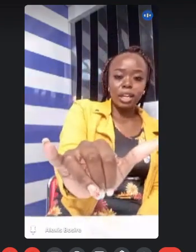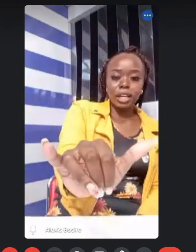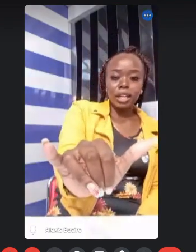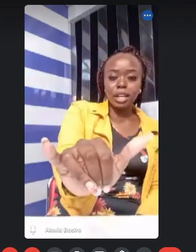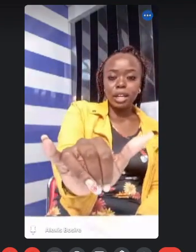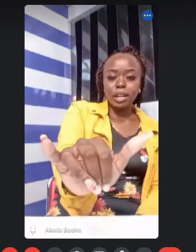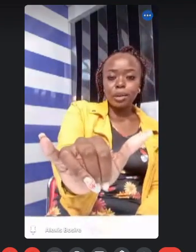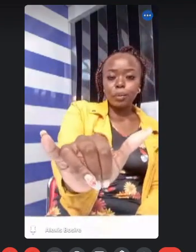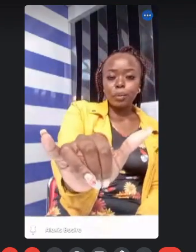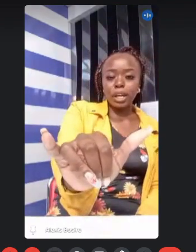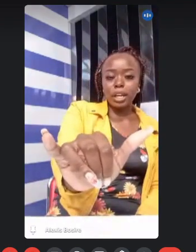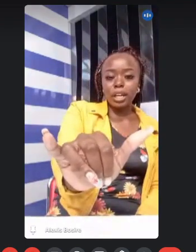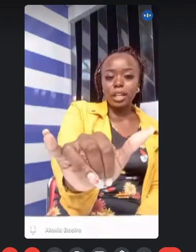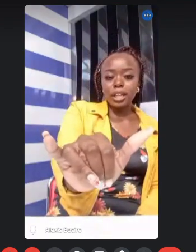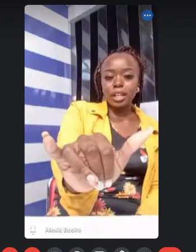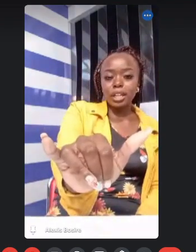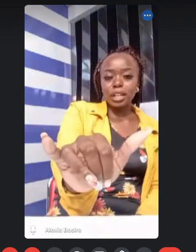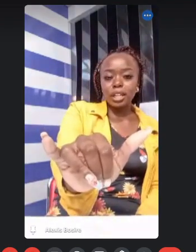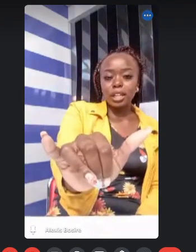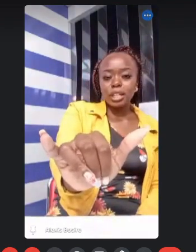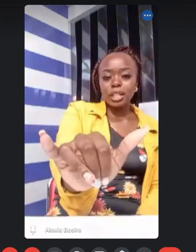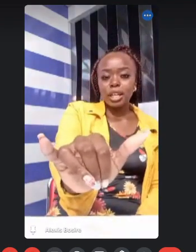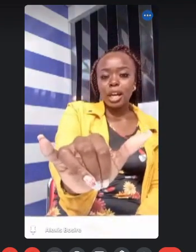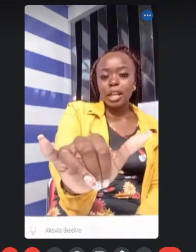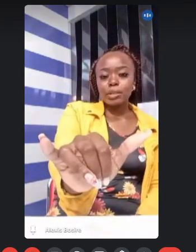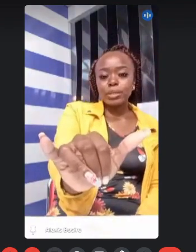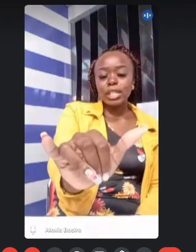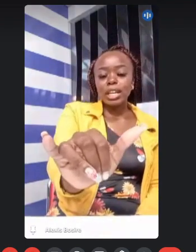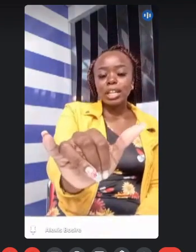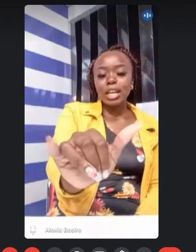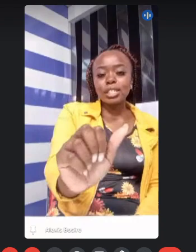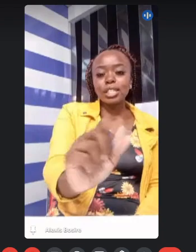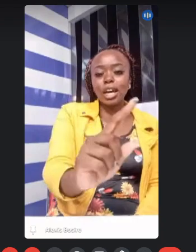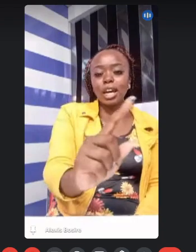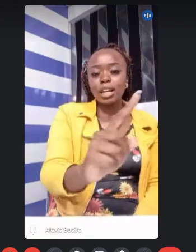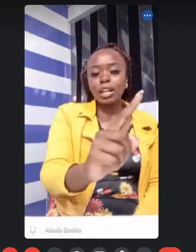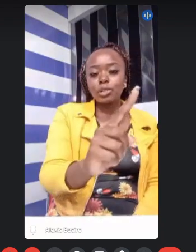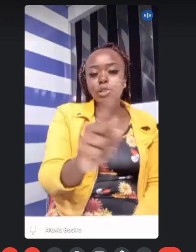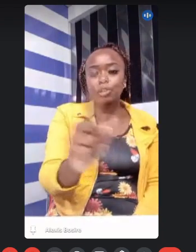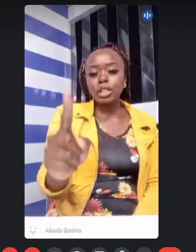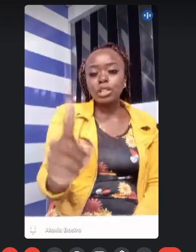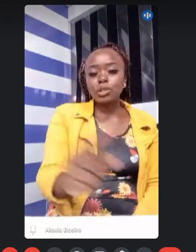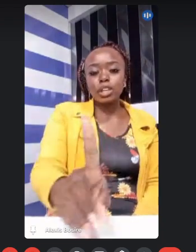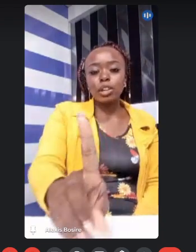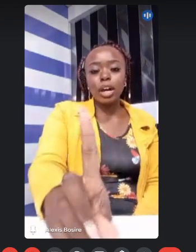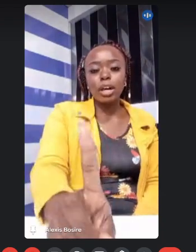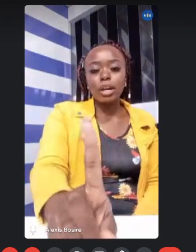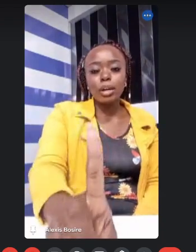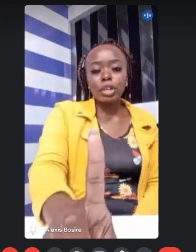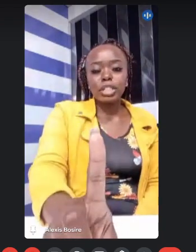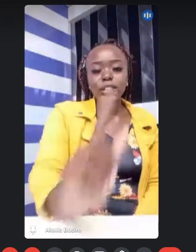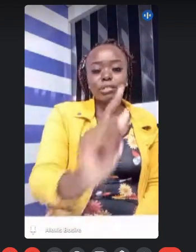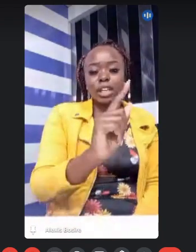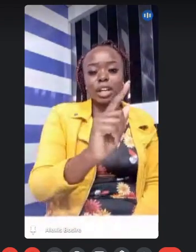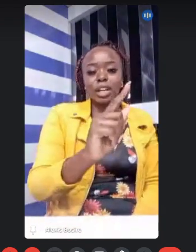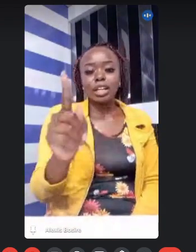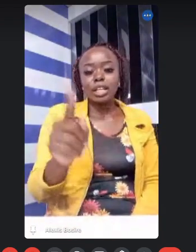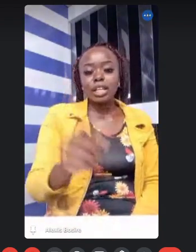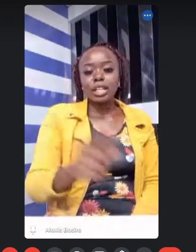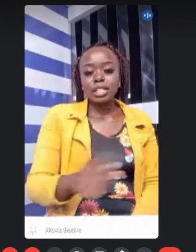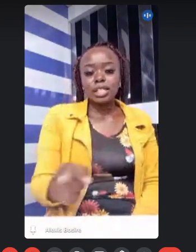Y, Y. And then you said Z. You draw it using your pointer